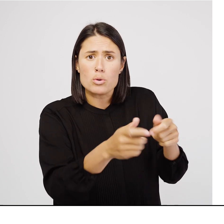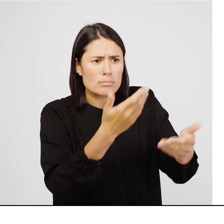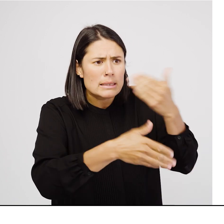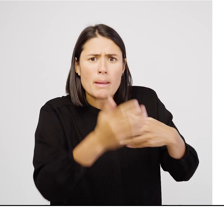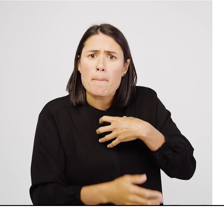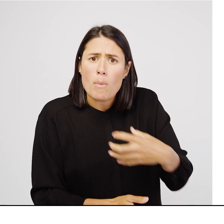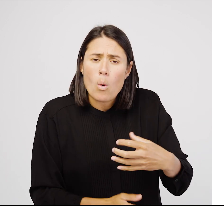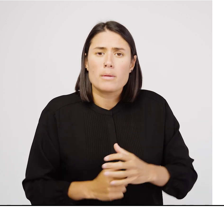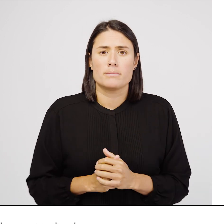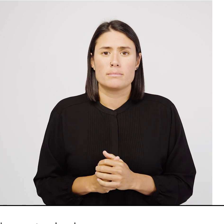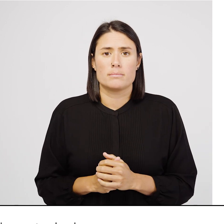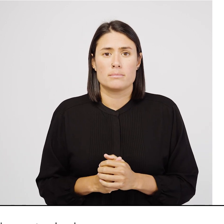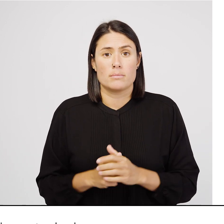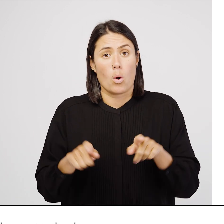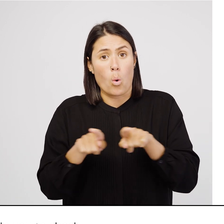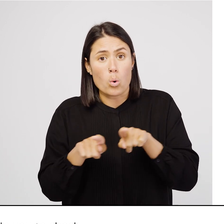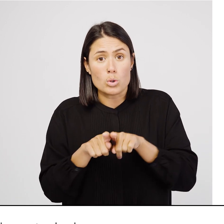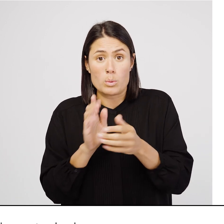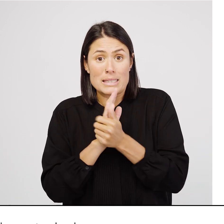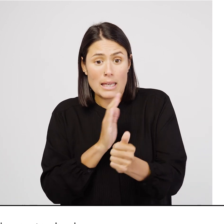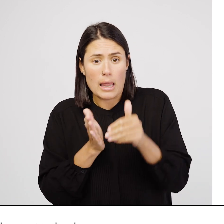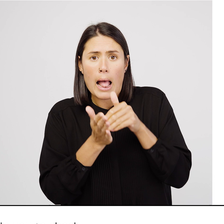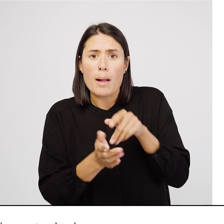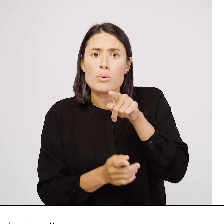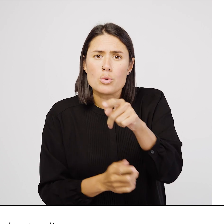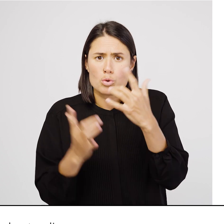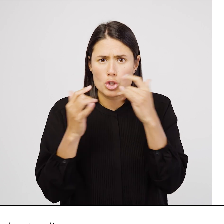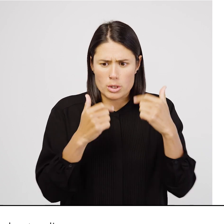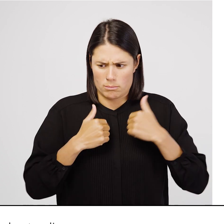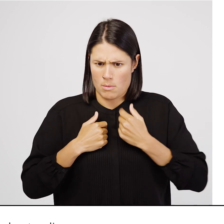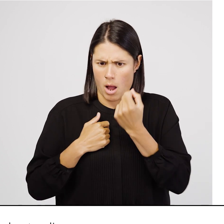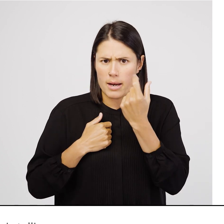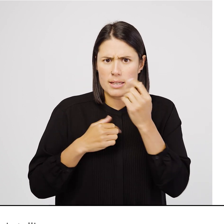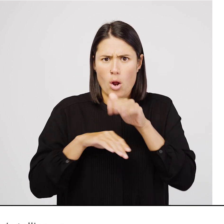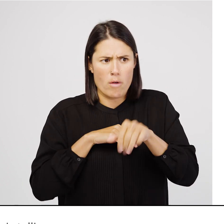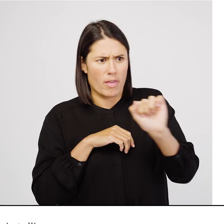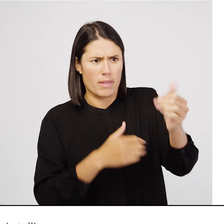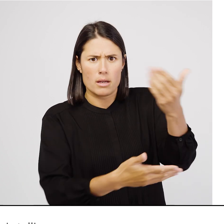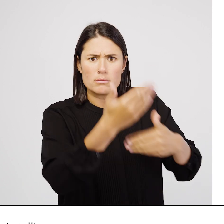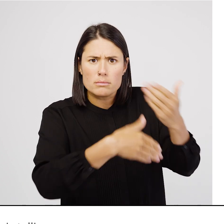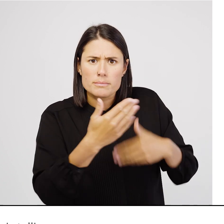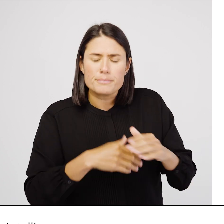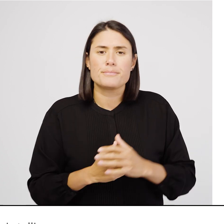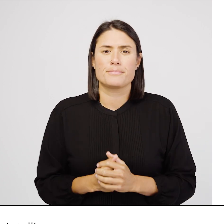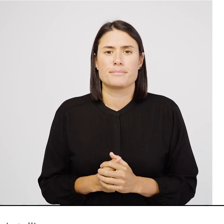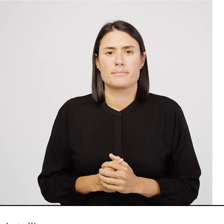more. They can also help you to check that you are understanding what the person is telling